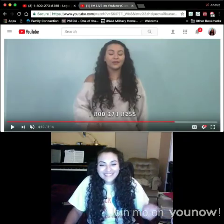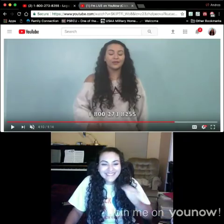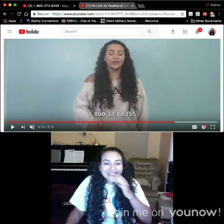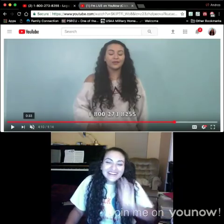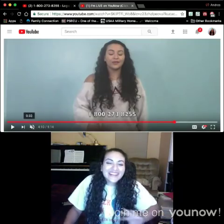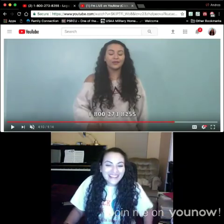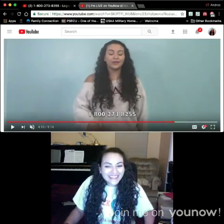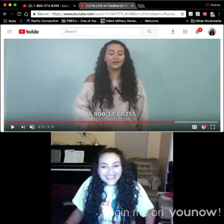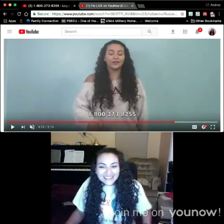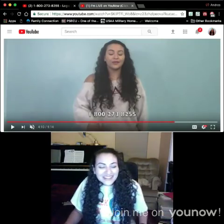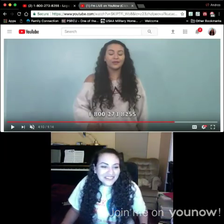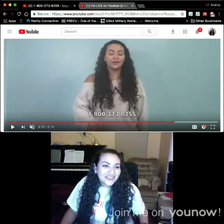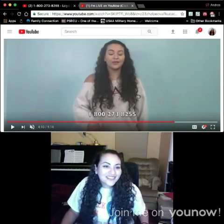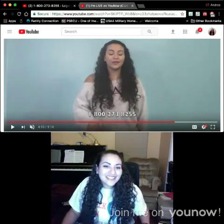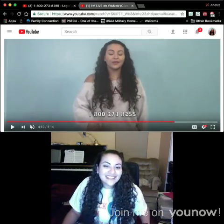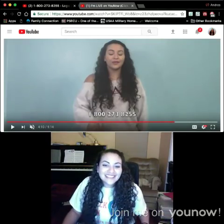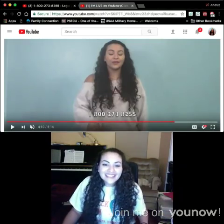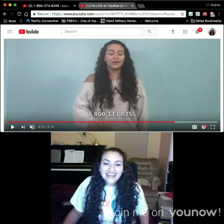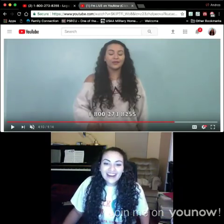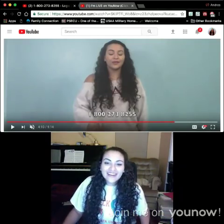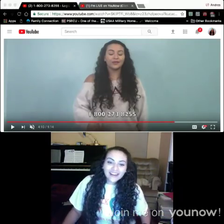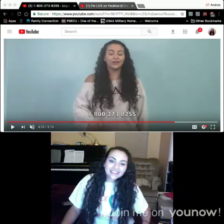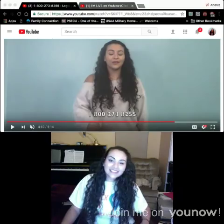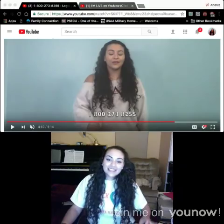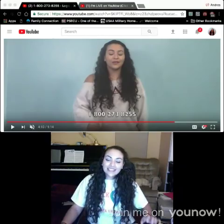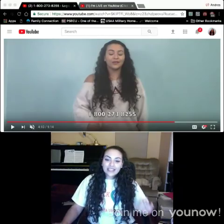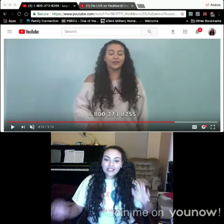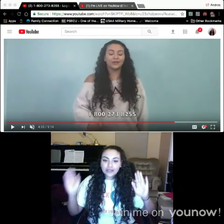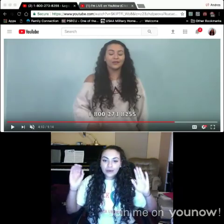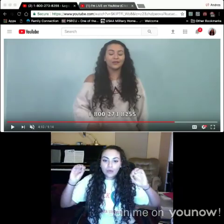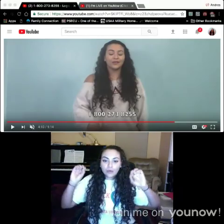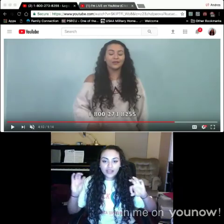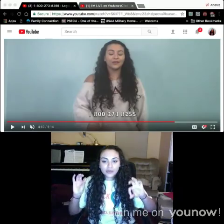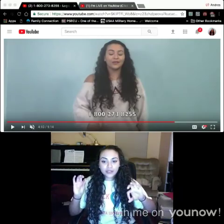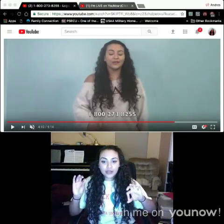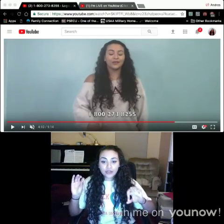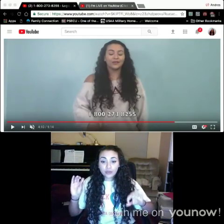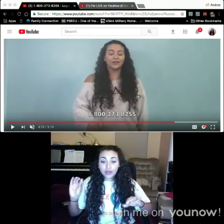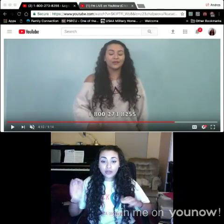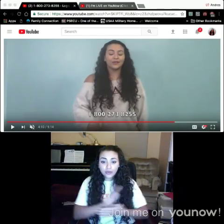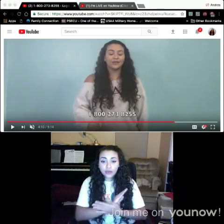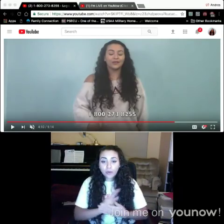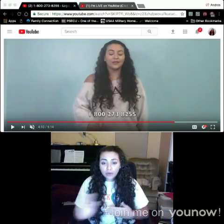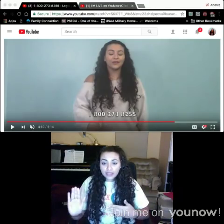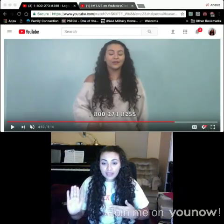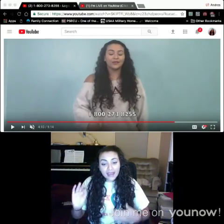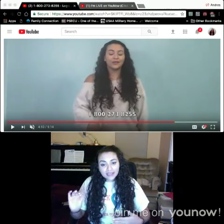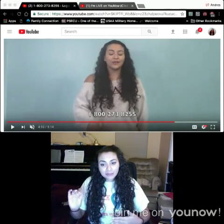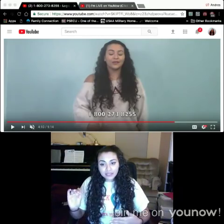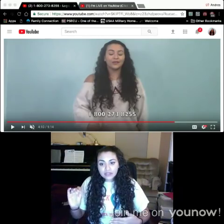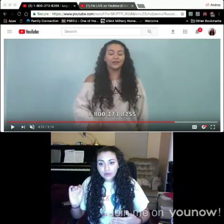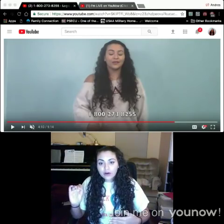though. Okay. Irrelevant tangent. All right. So what do you guys want to do now? Do you want to go through the whole thing